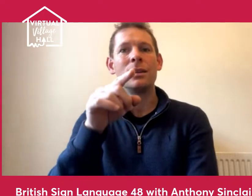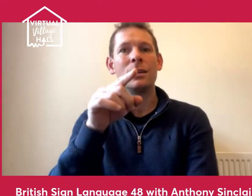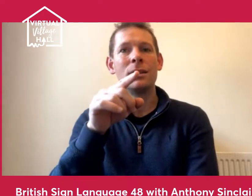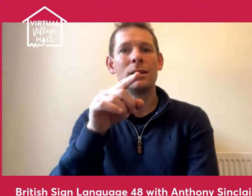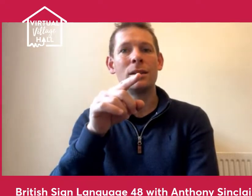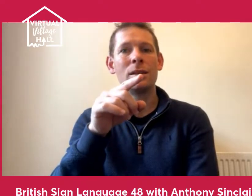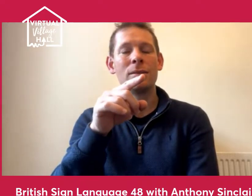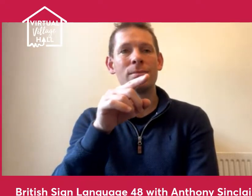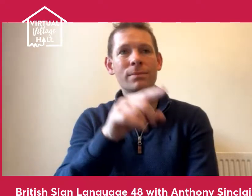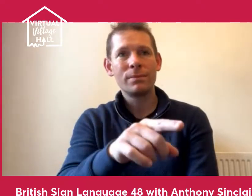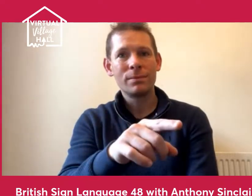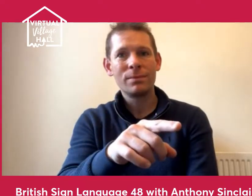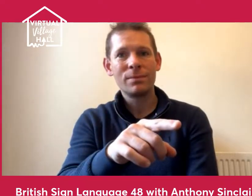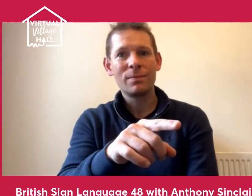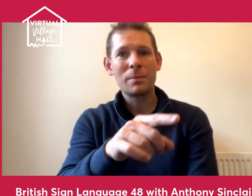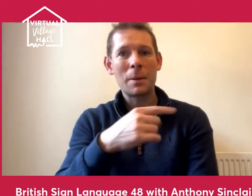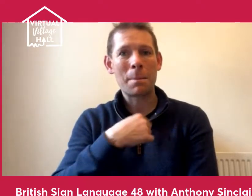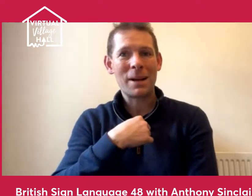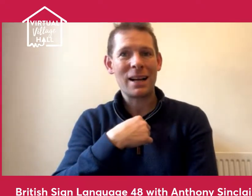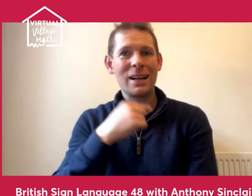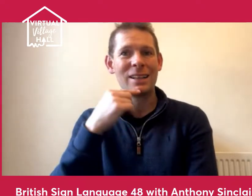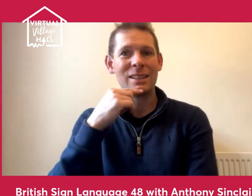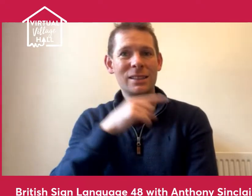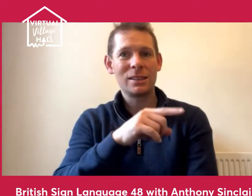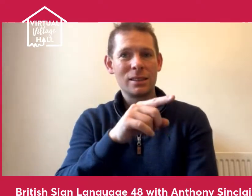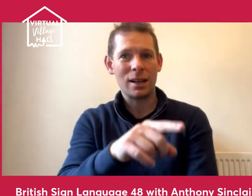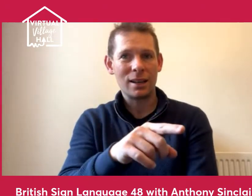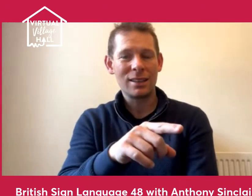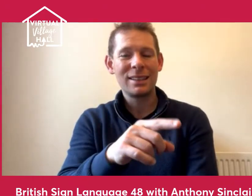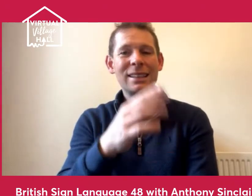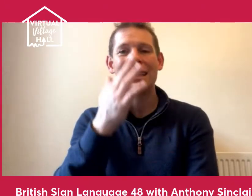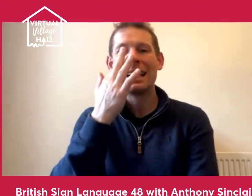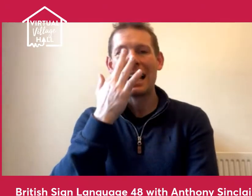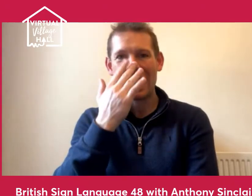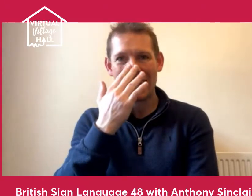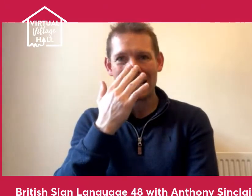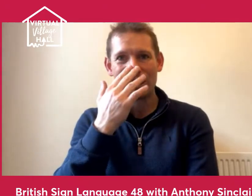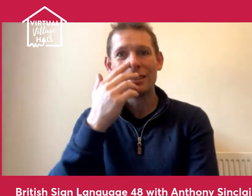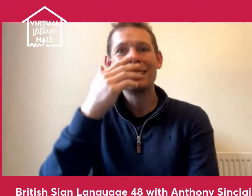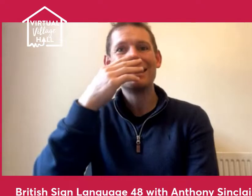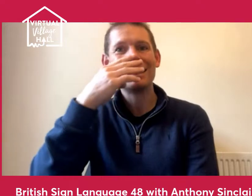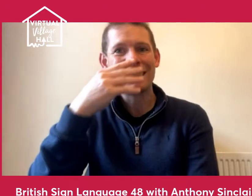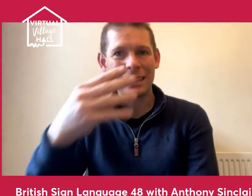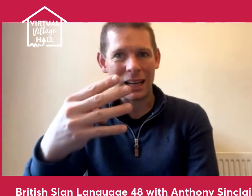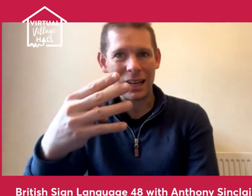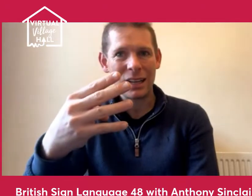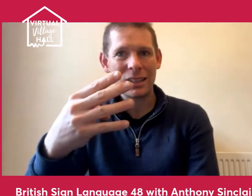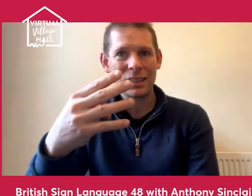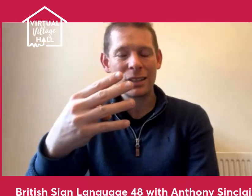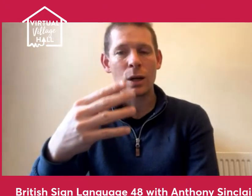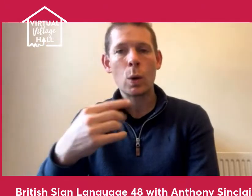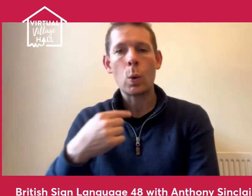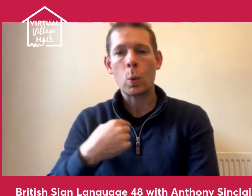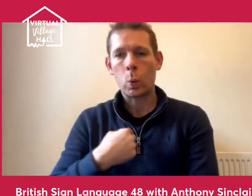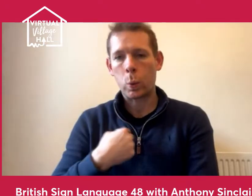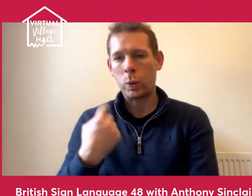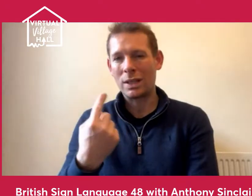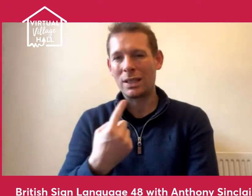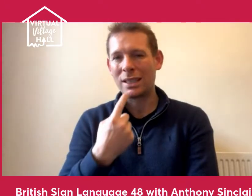So deaf people usually never say my son's age is 9 like that. What